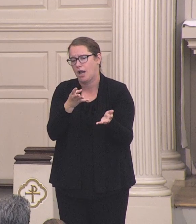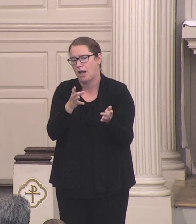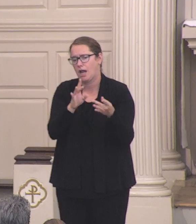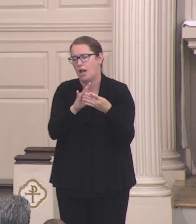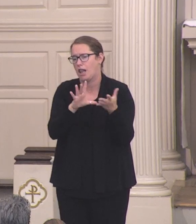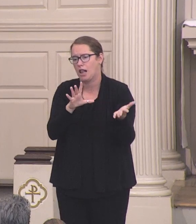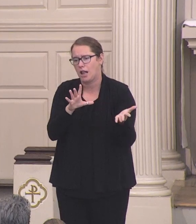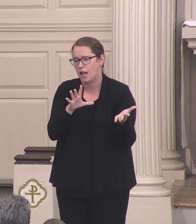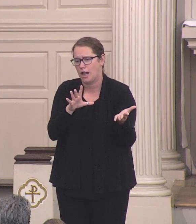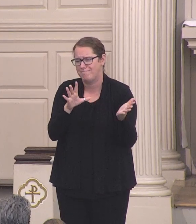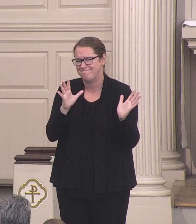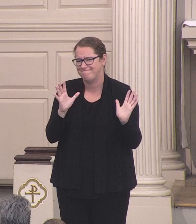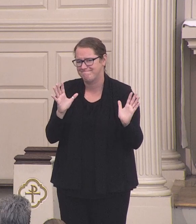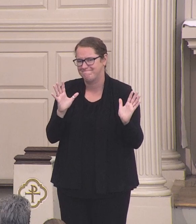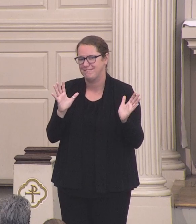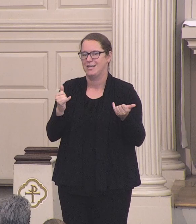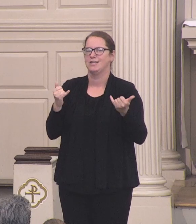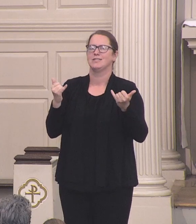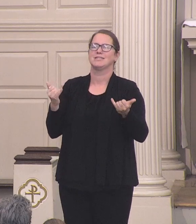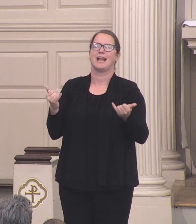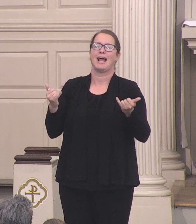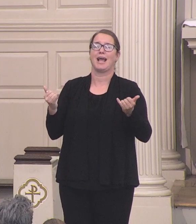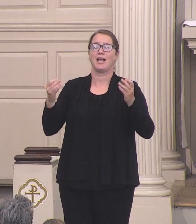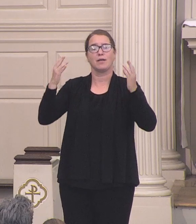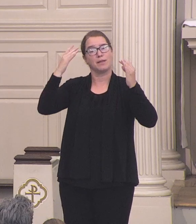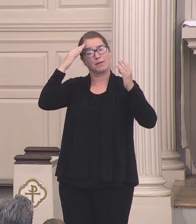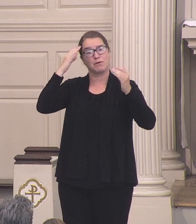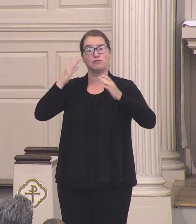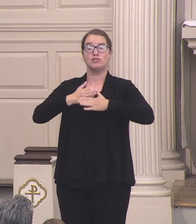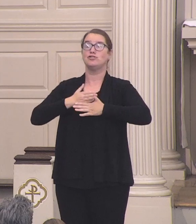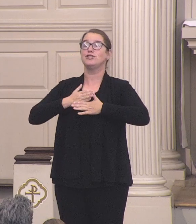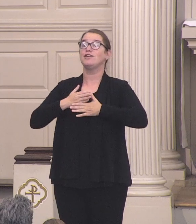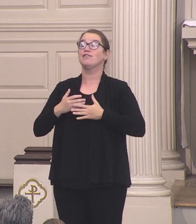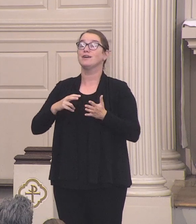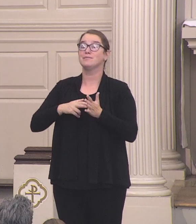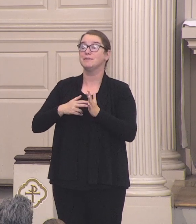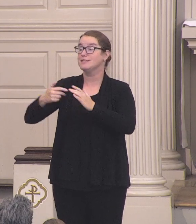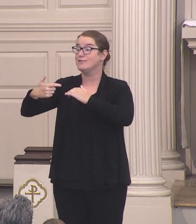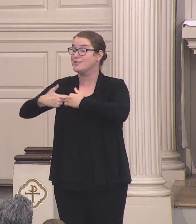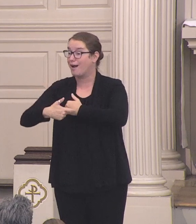And so today when we talk about sharing, we can talk about sharing our time with the